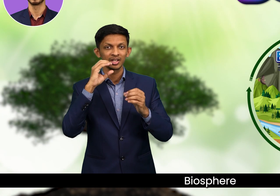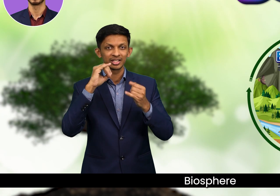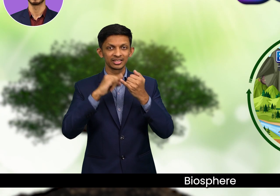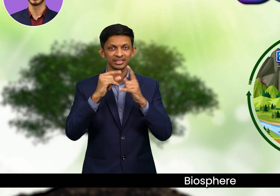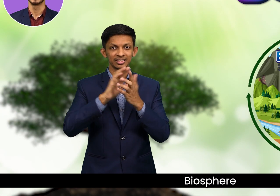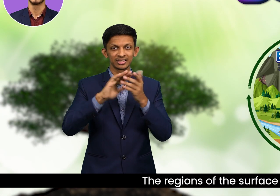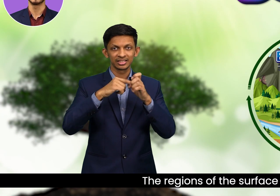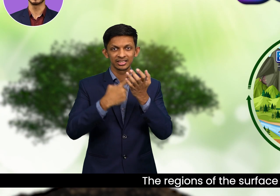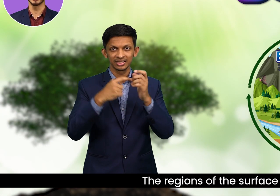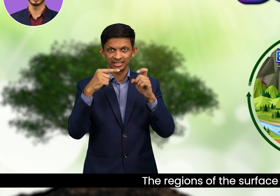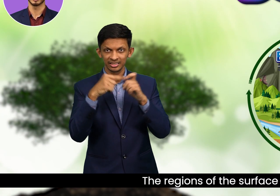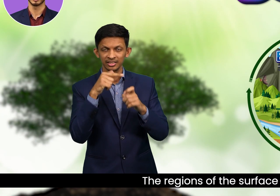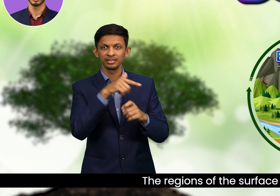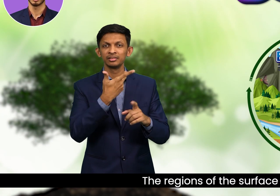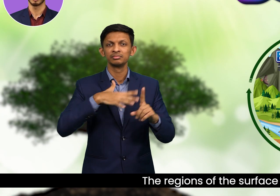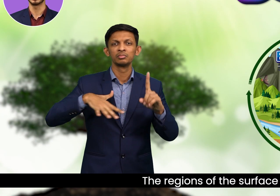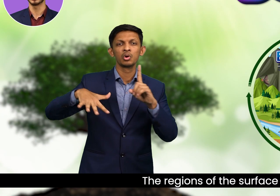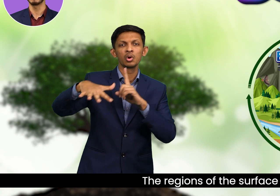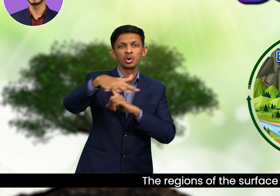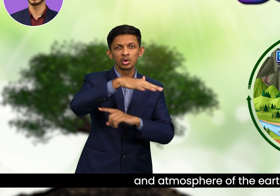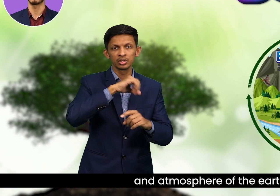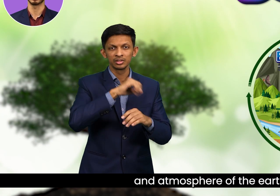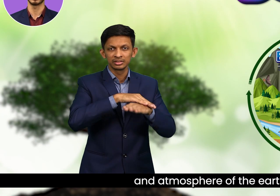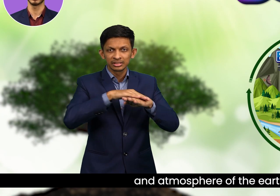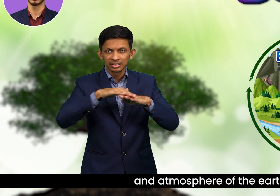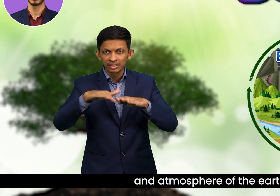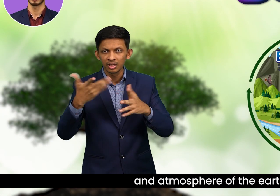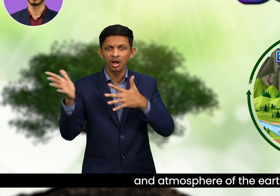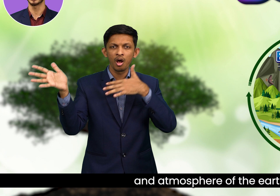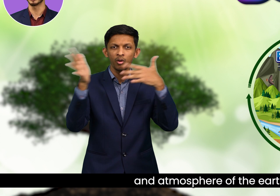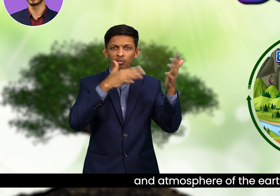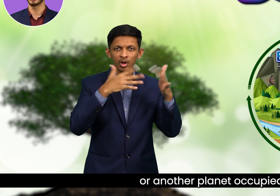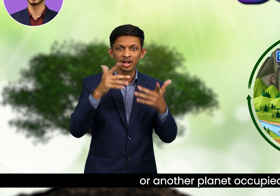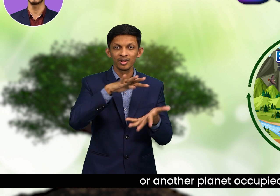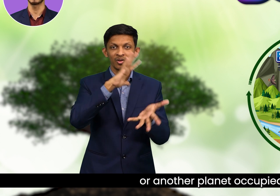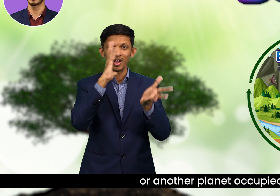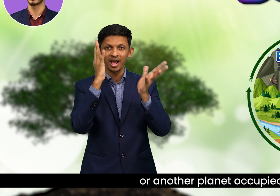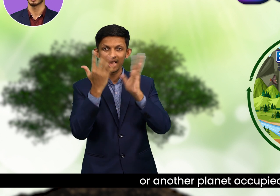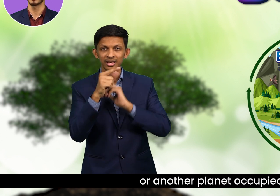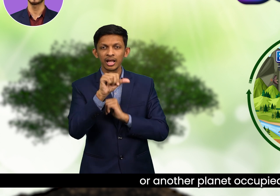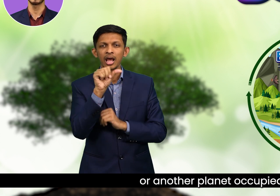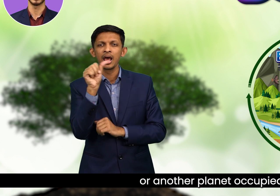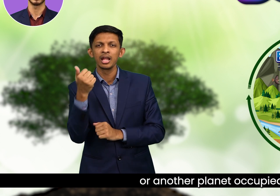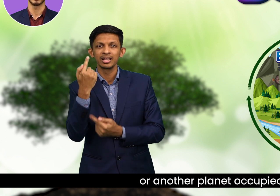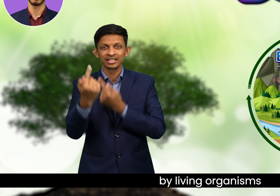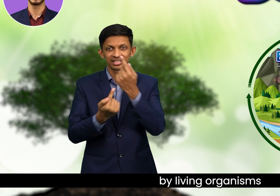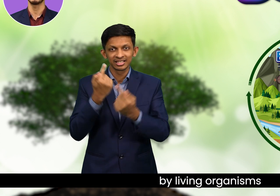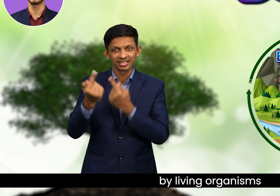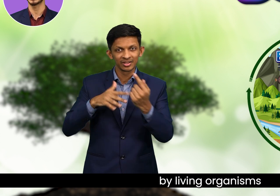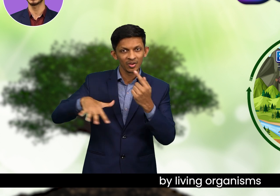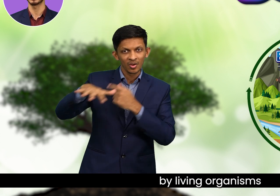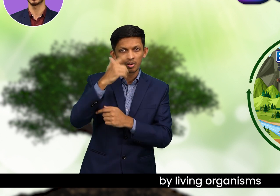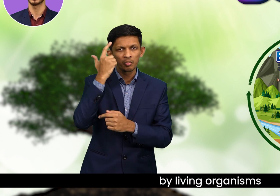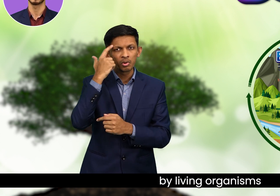Biosphere. The regions of the surface and atmosphere of the Earth or another planet occupied by